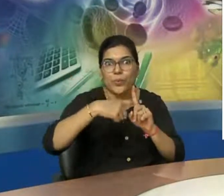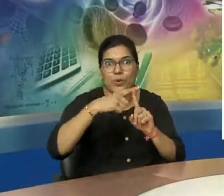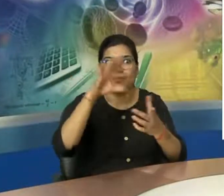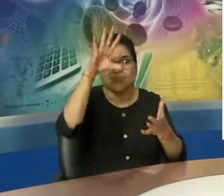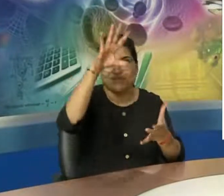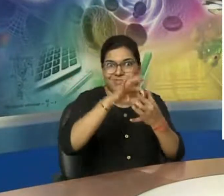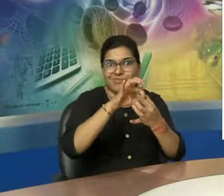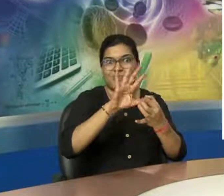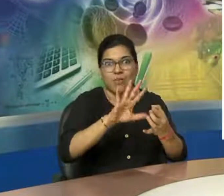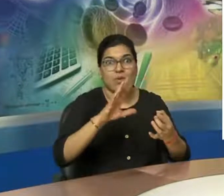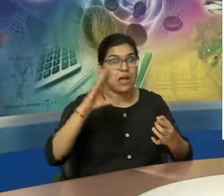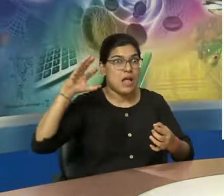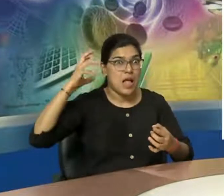and associated fauna